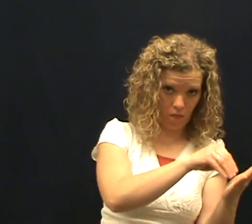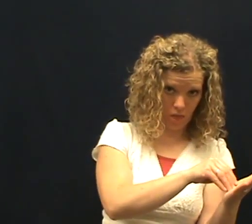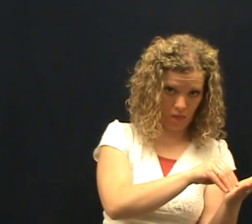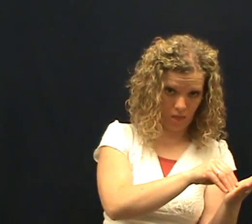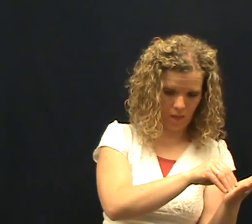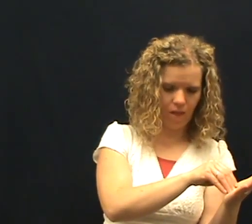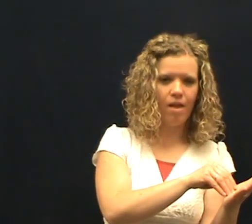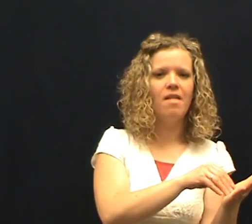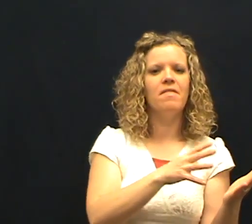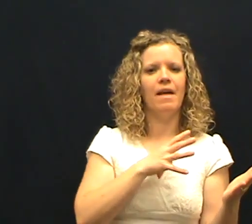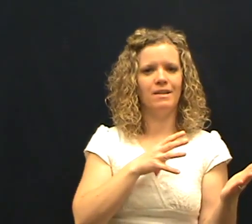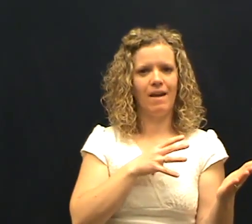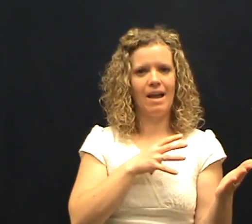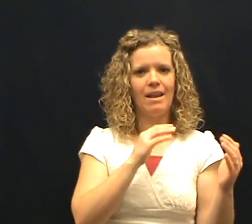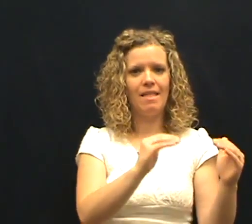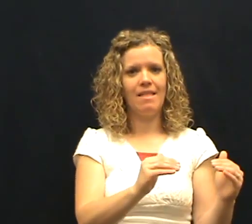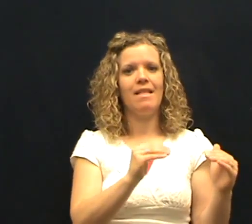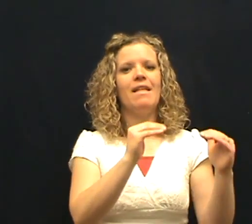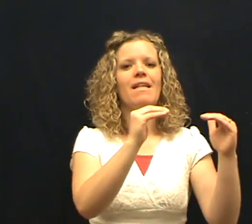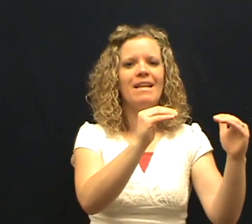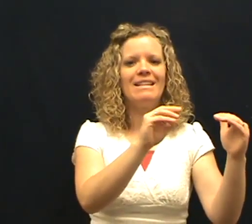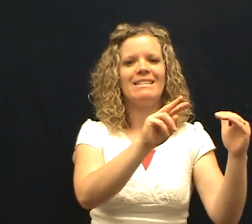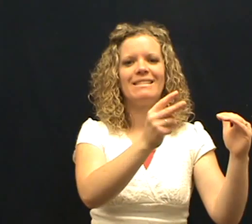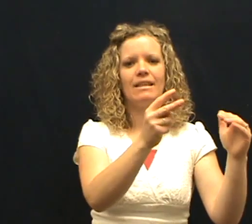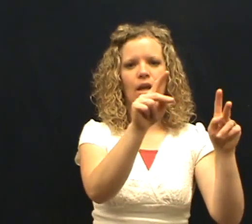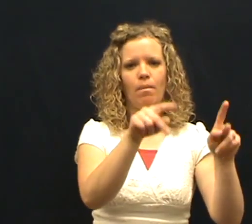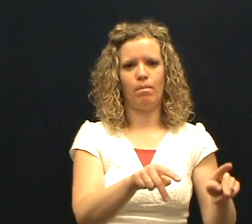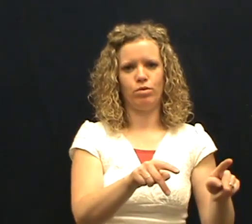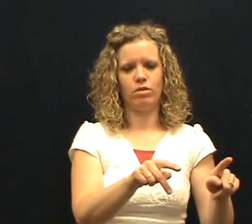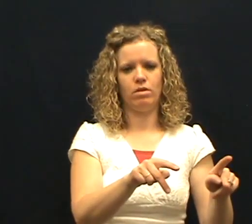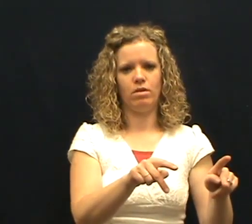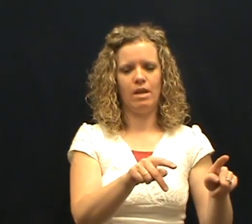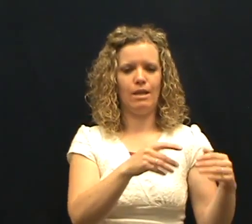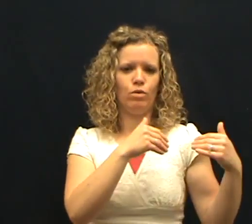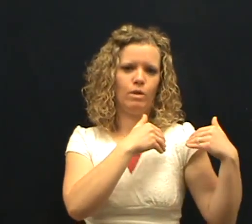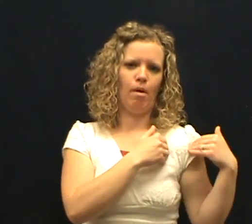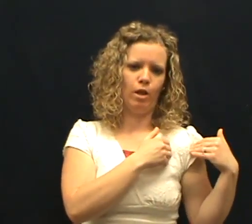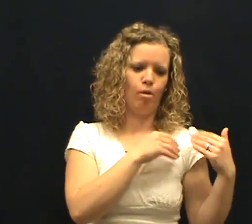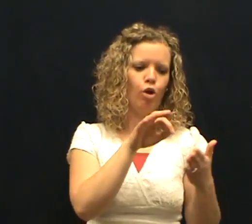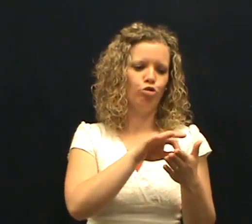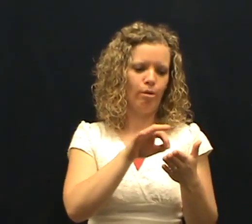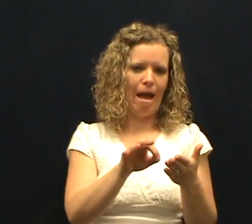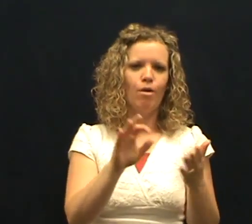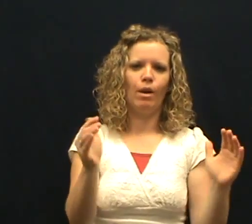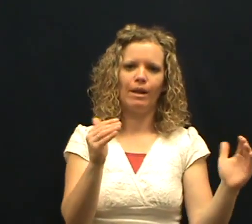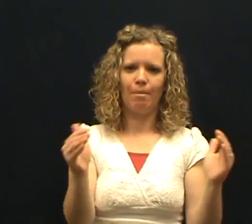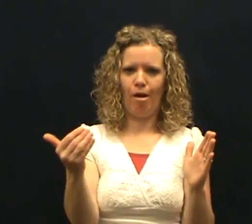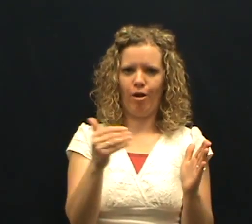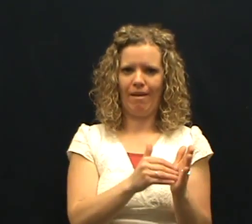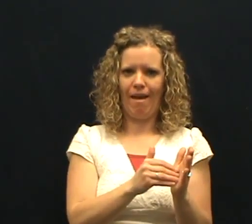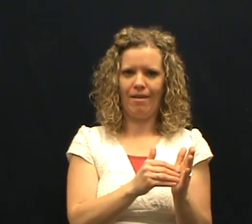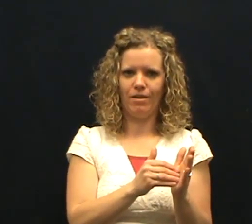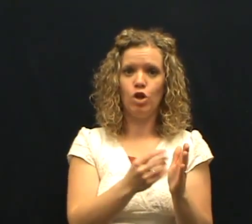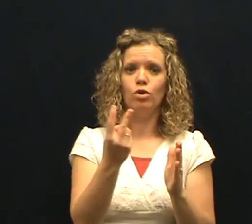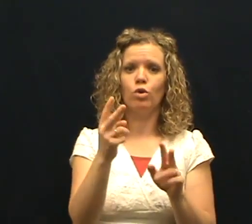another person. So two persons, or at least two people, sign off on the amount of cash that was counted